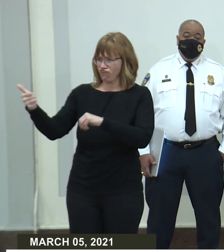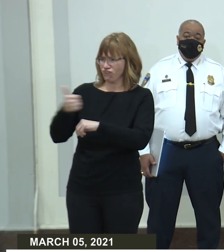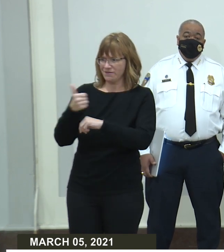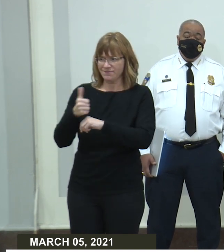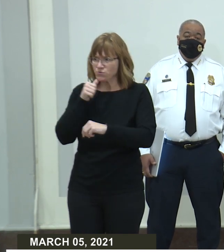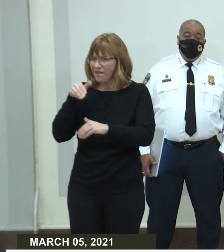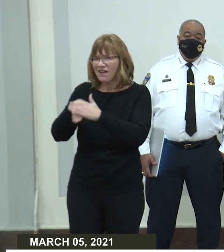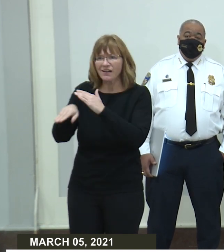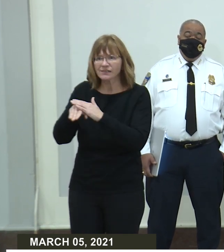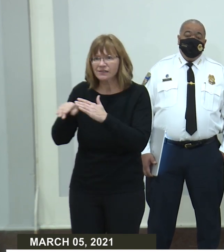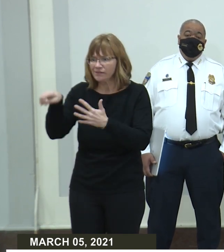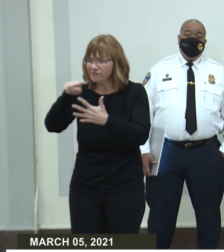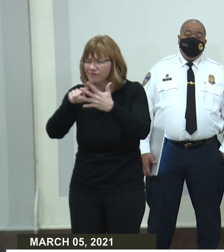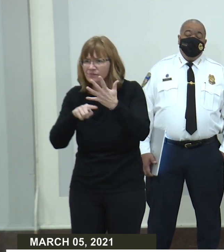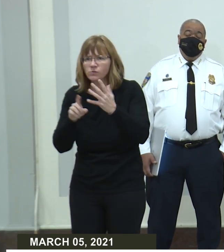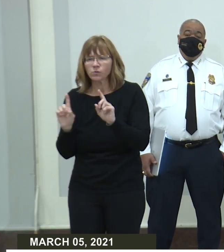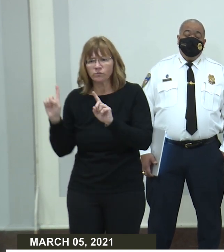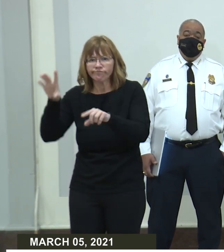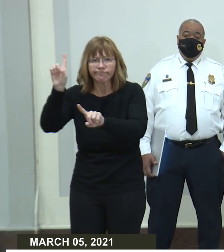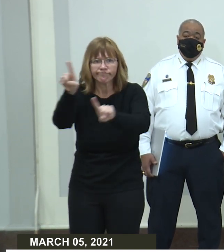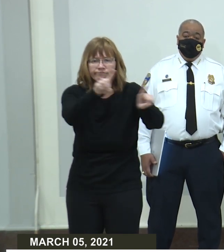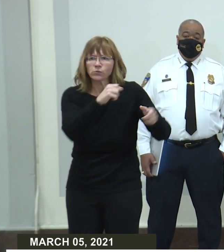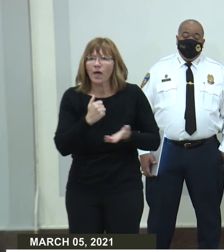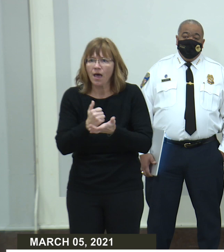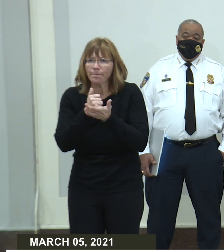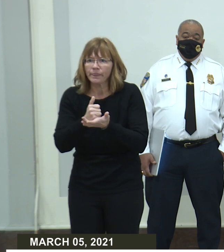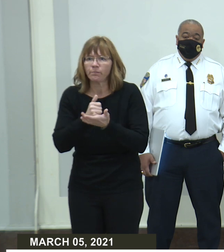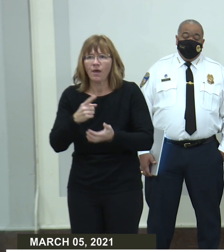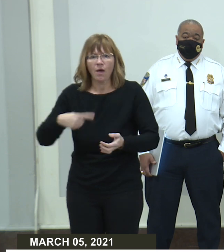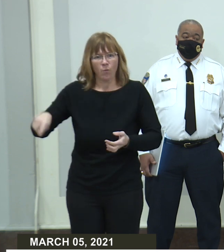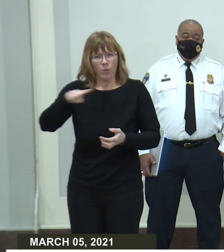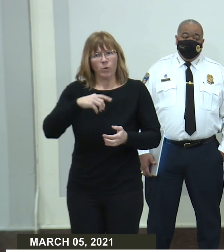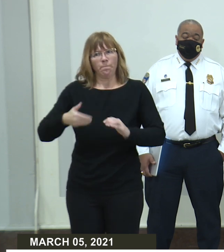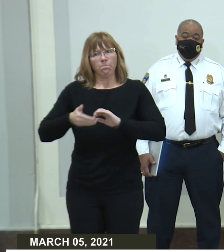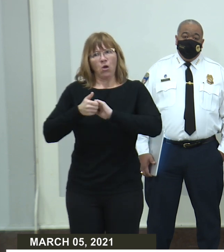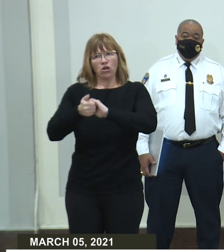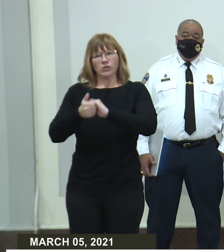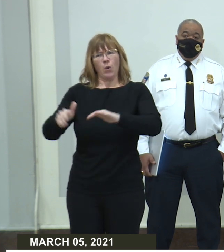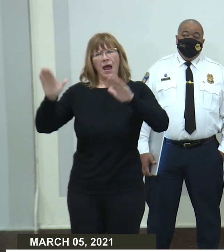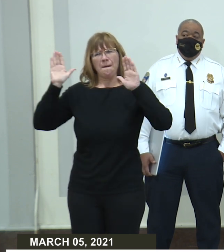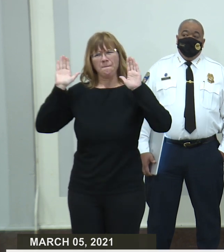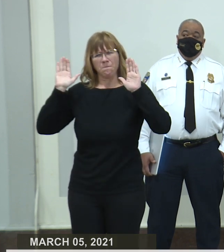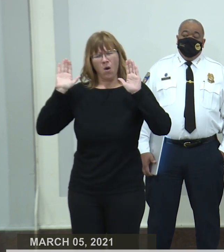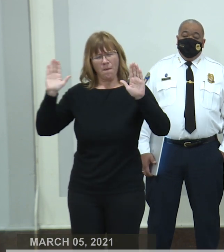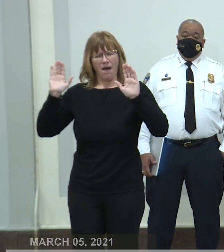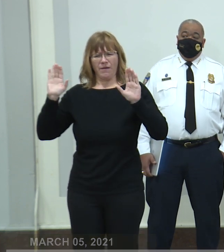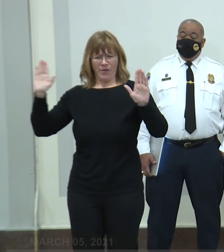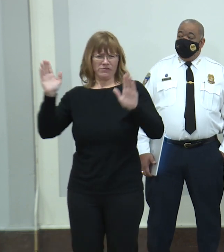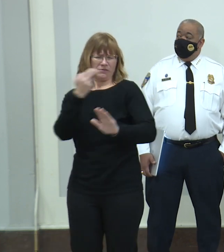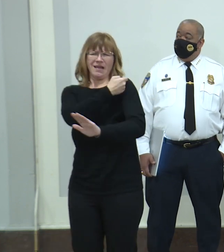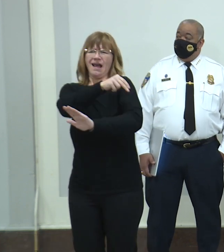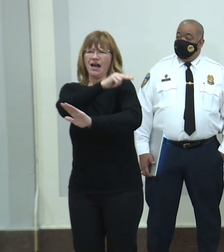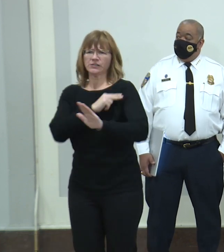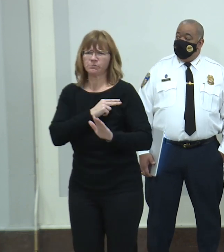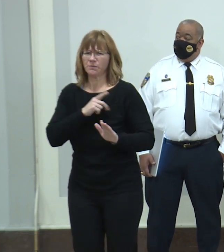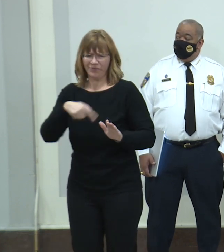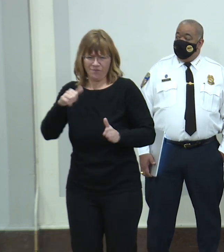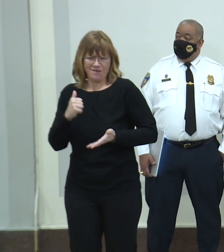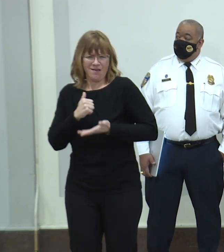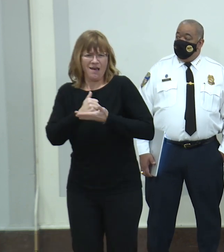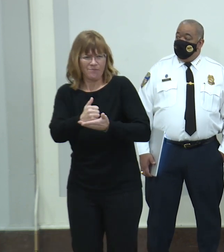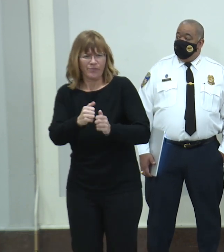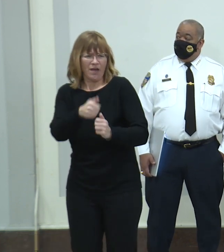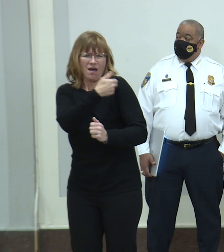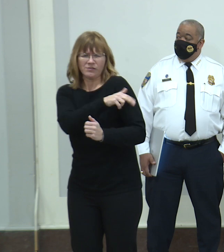partnerships with our amazing hospitals who continue to serve our residents, who are older adults, supporting them and addressing barriers